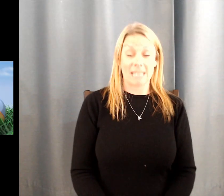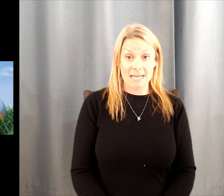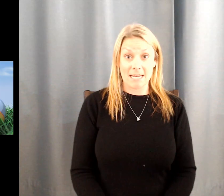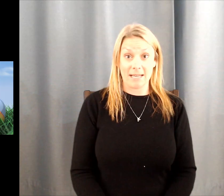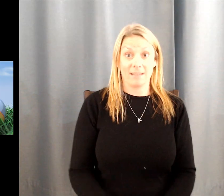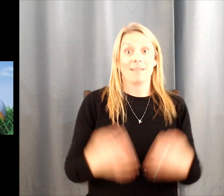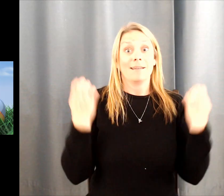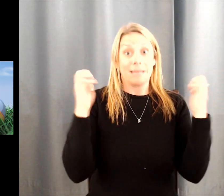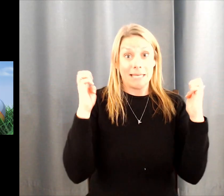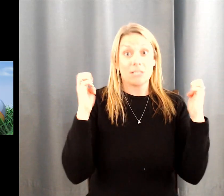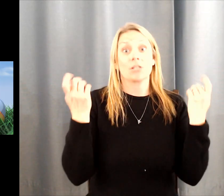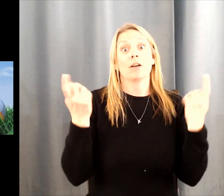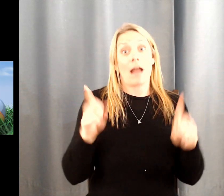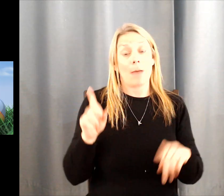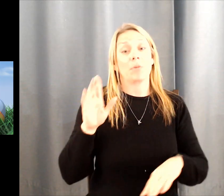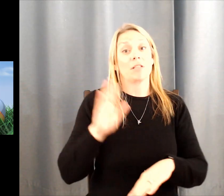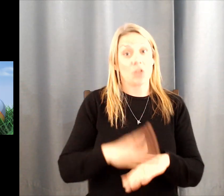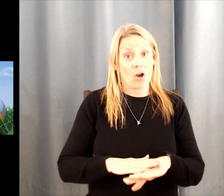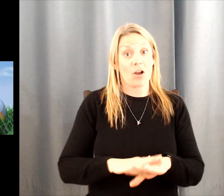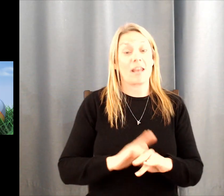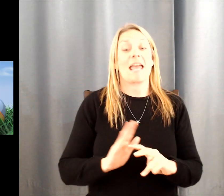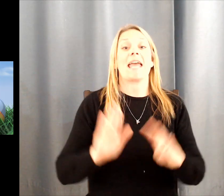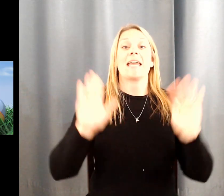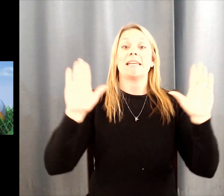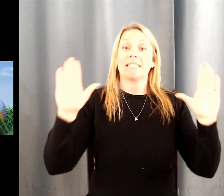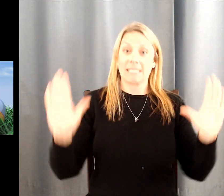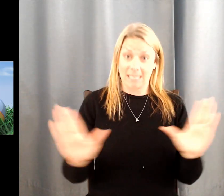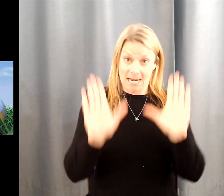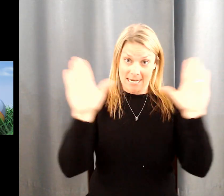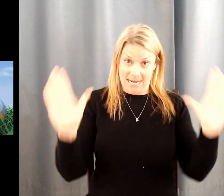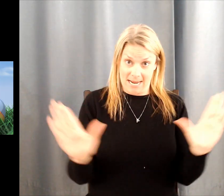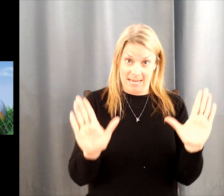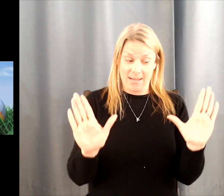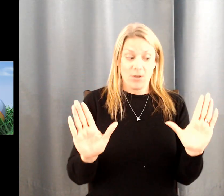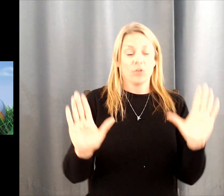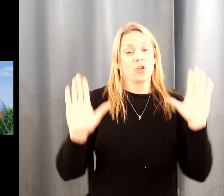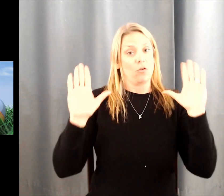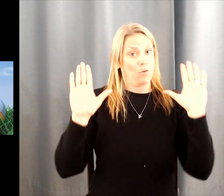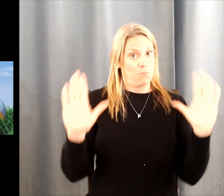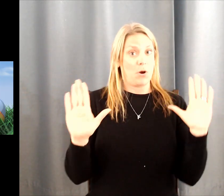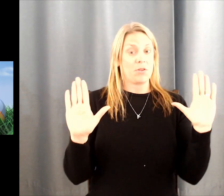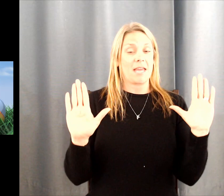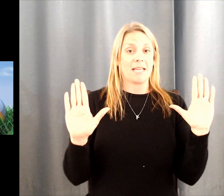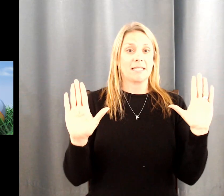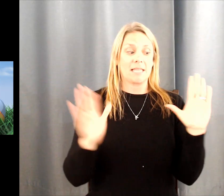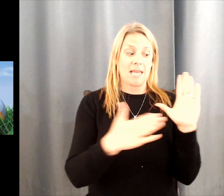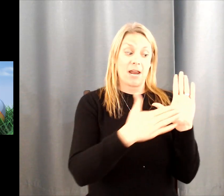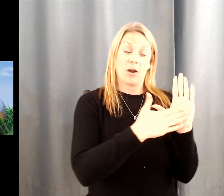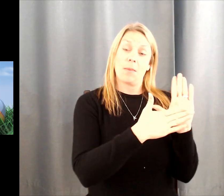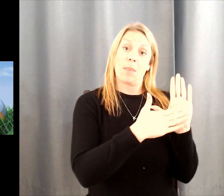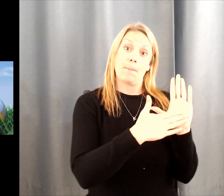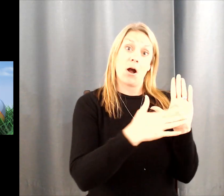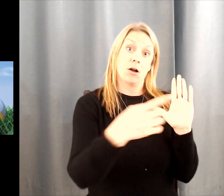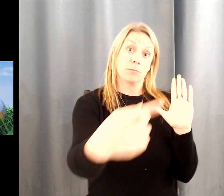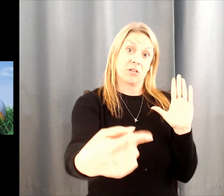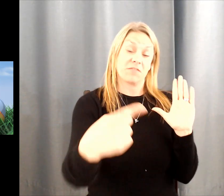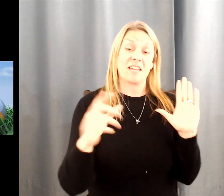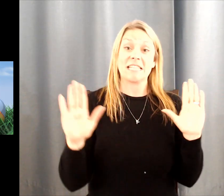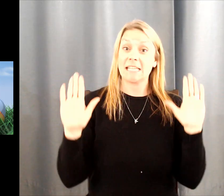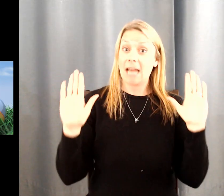Sunday. Easter happens on a Sunday. So both hands in the air, the palms are facing